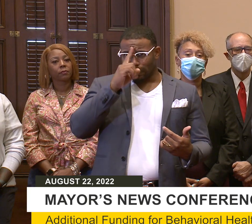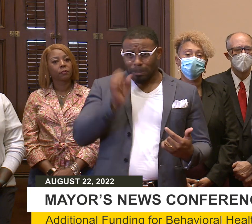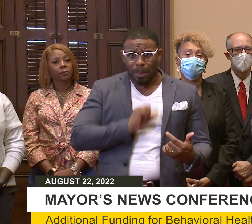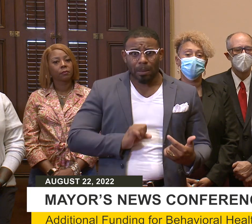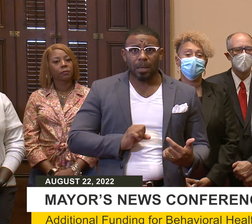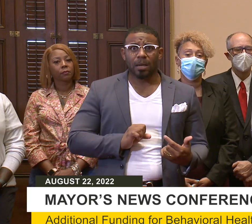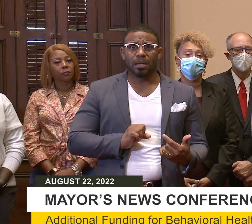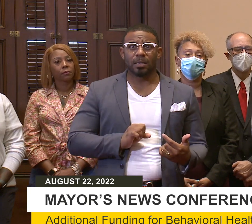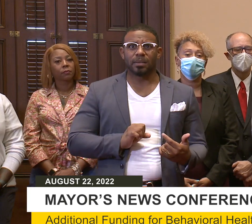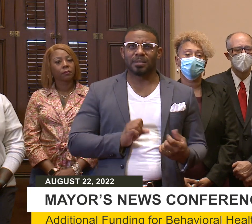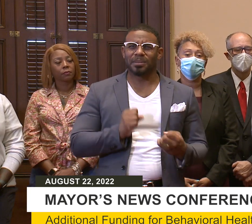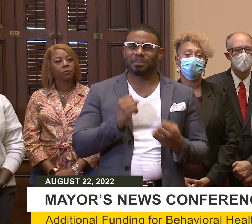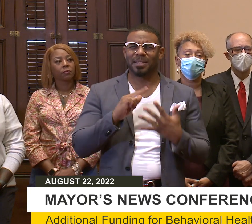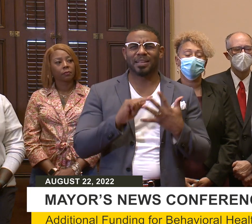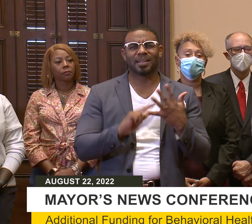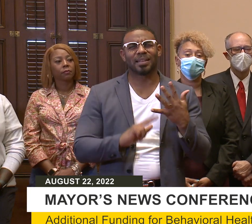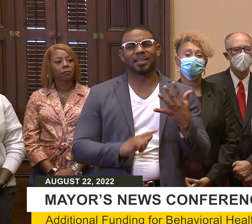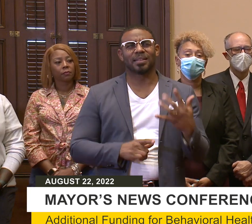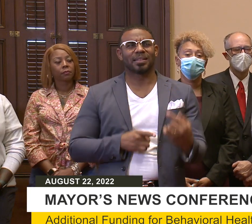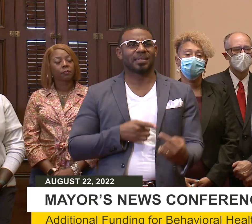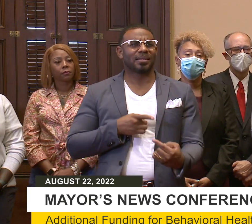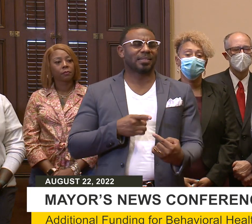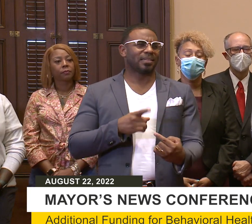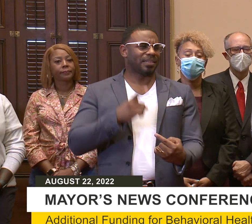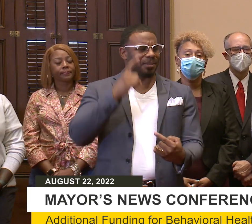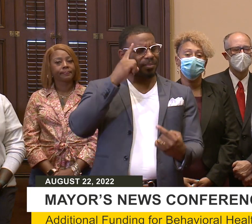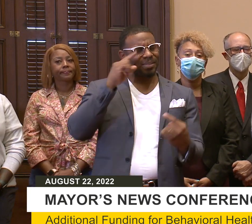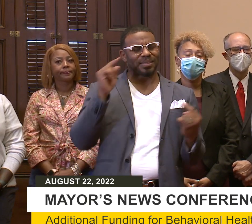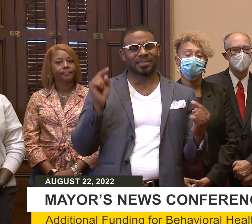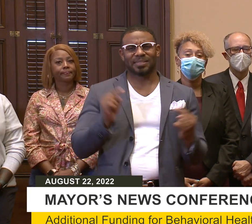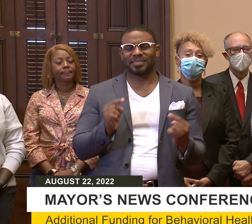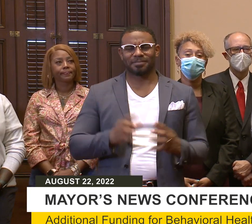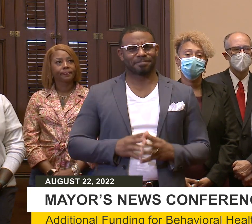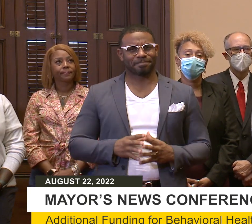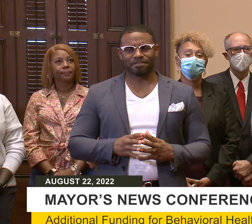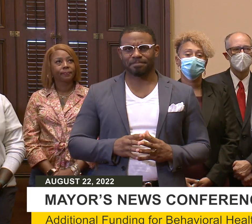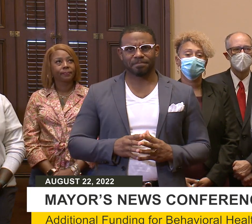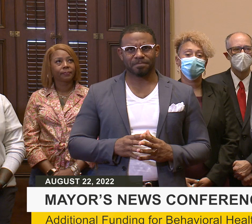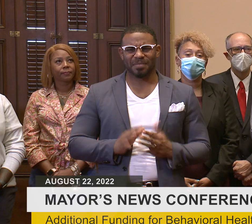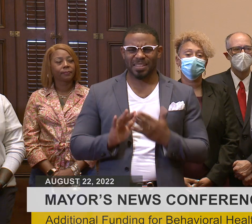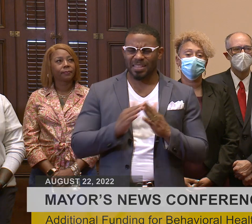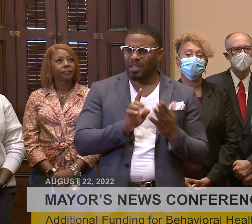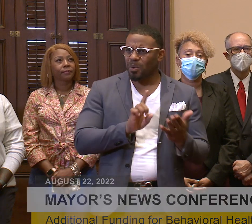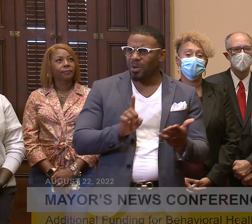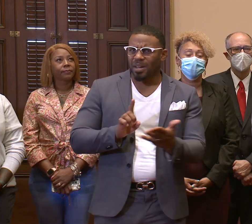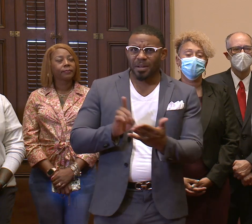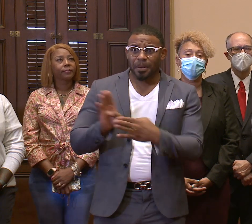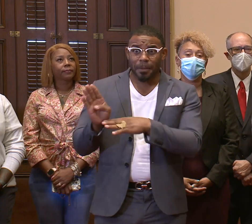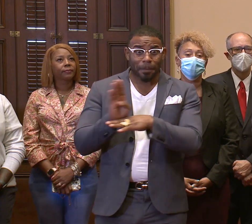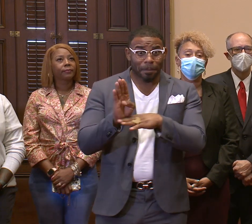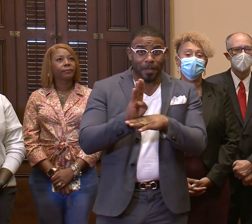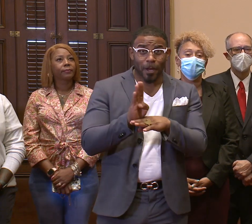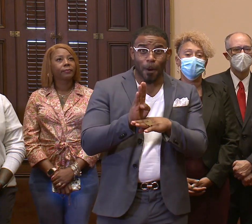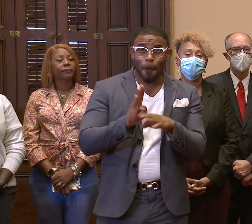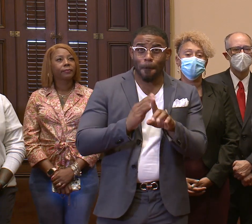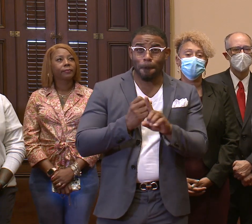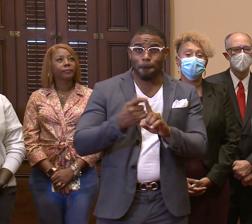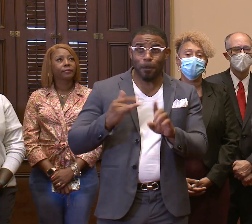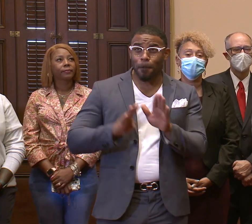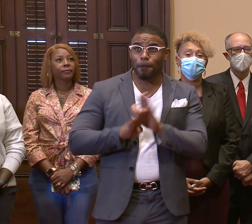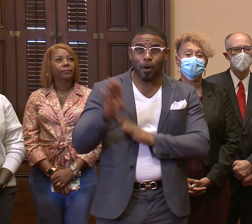schizophrenia, and so many other forms of mental illness. A city where business is